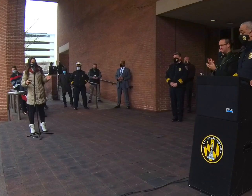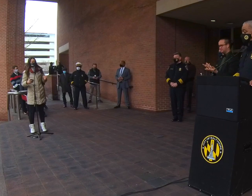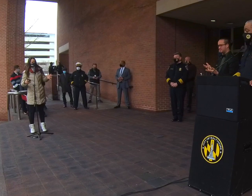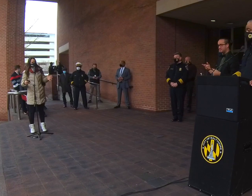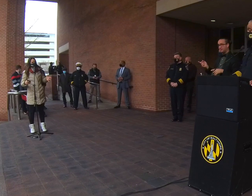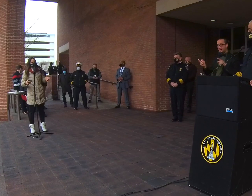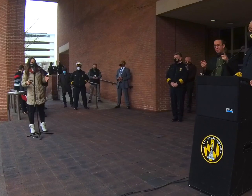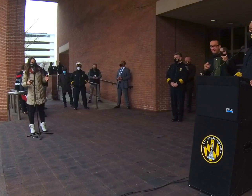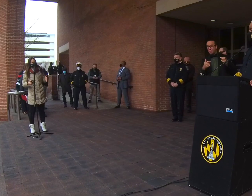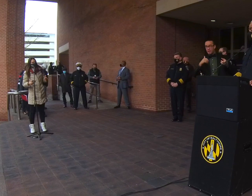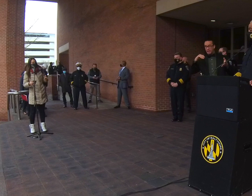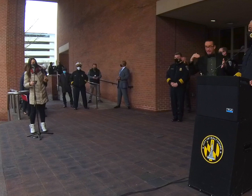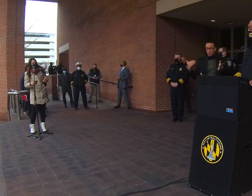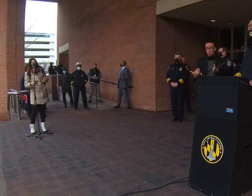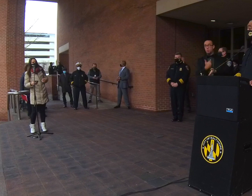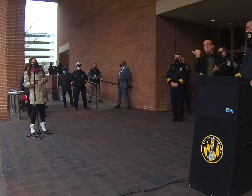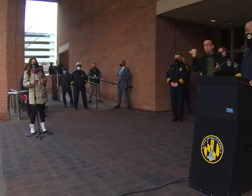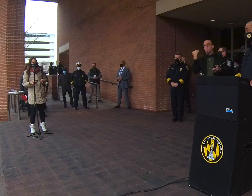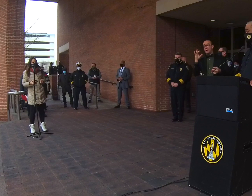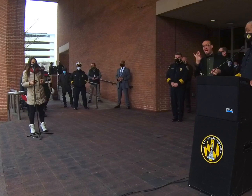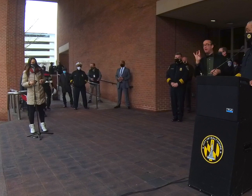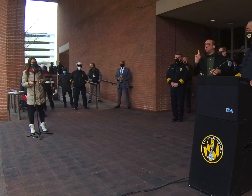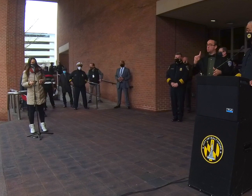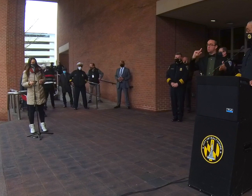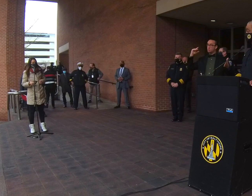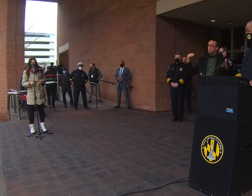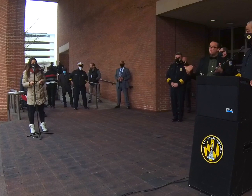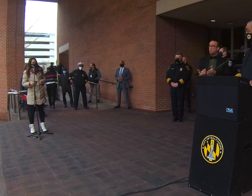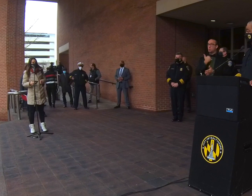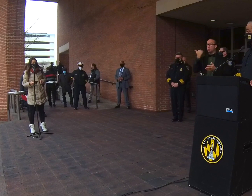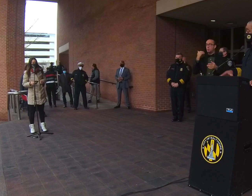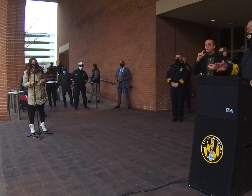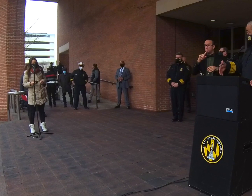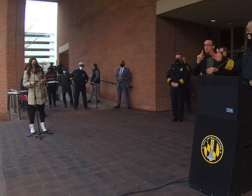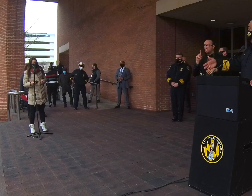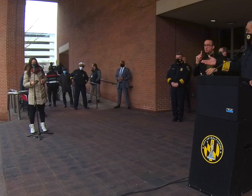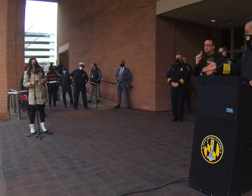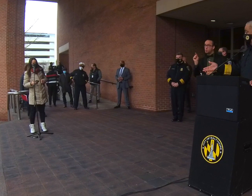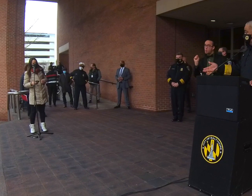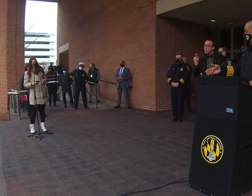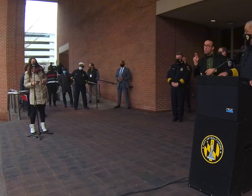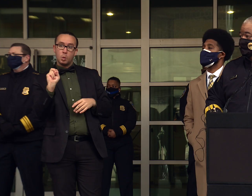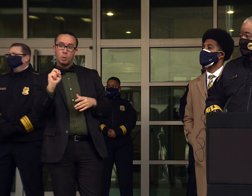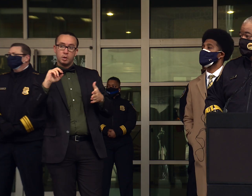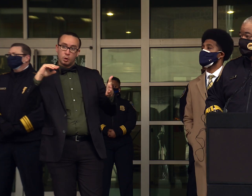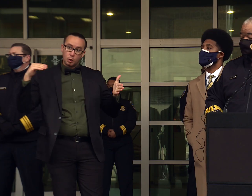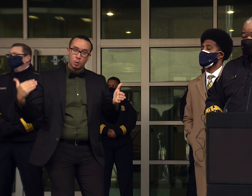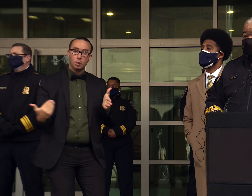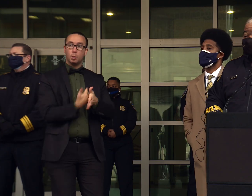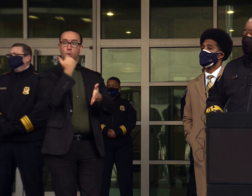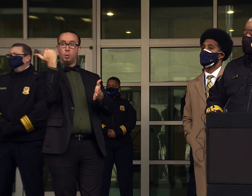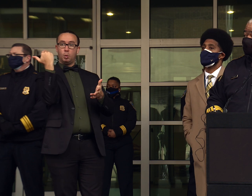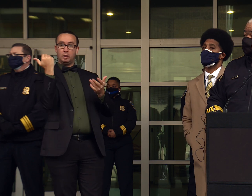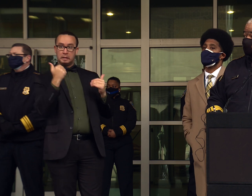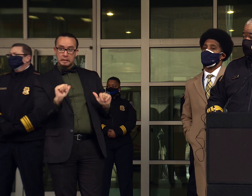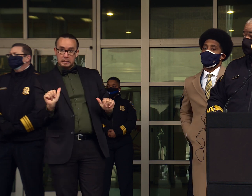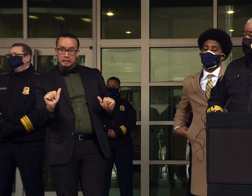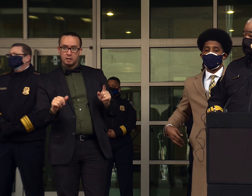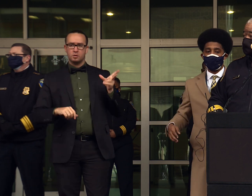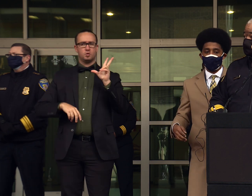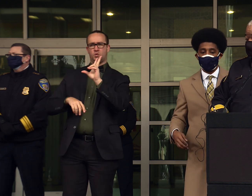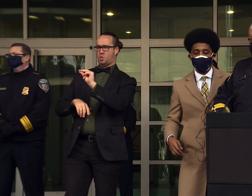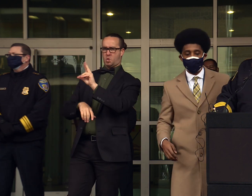any completely new? I don't think there are any new ones. They're only consolidated, which creates a new one. Okay. Consolidated or